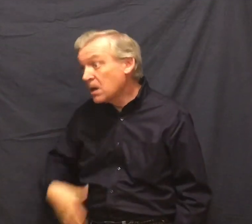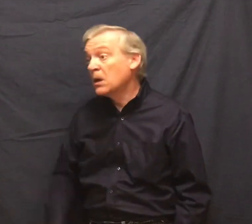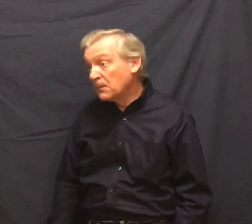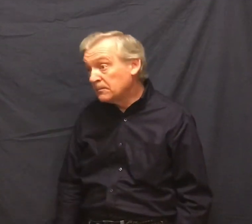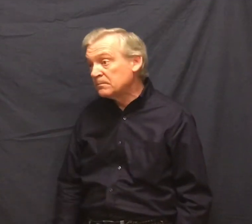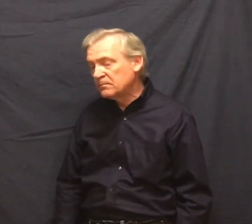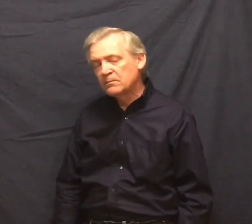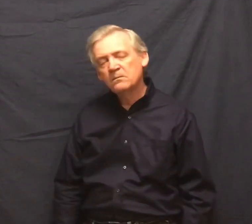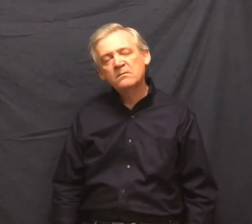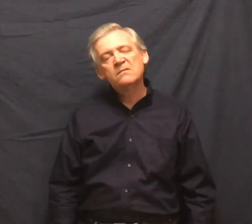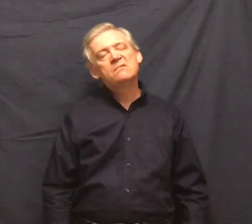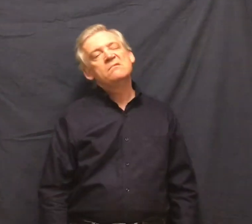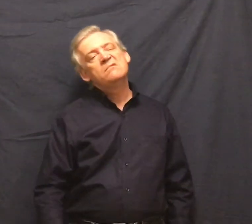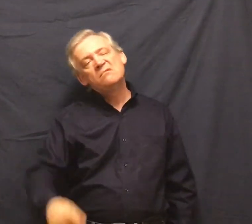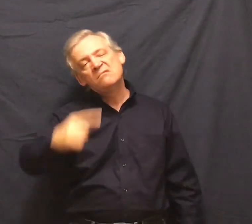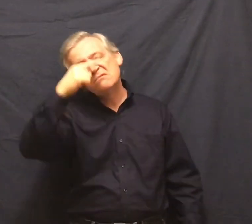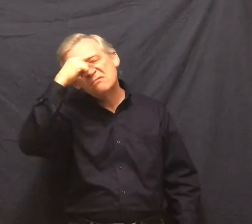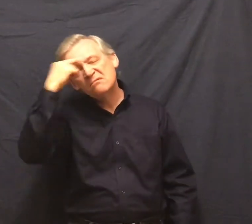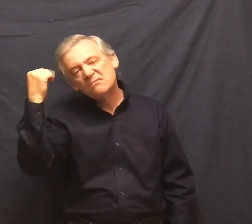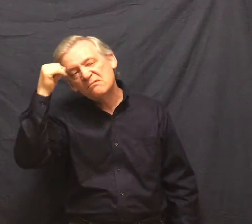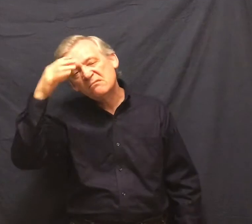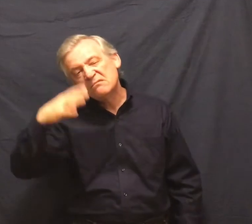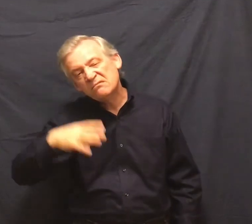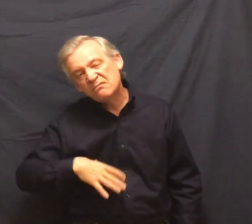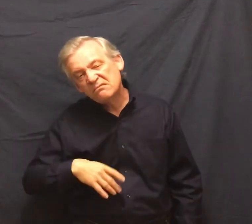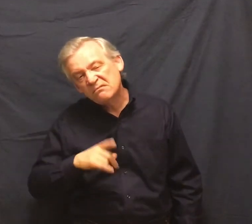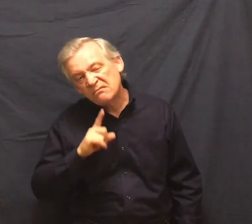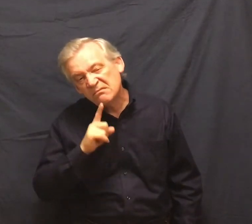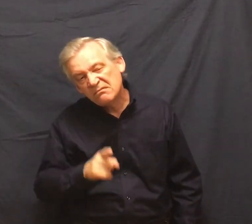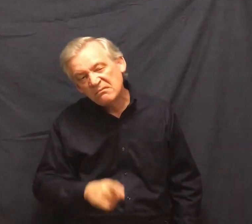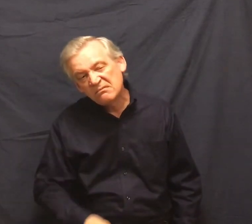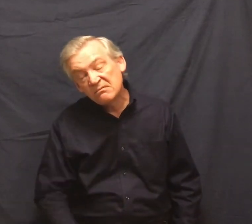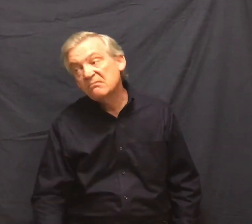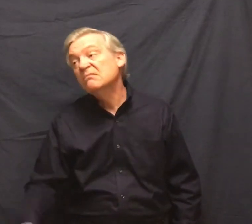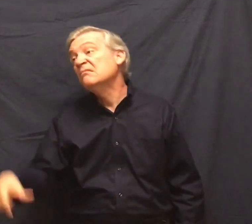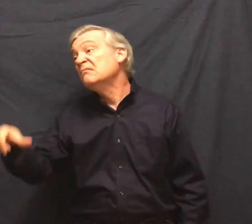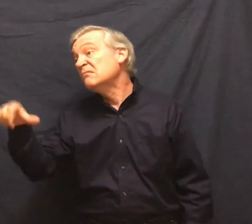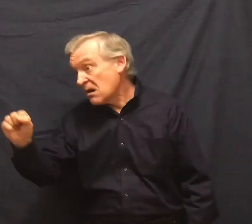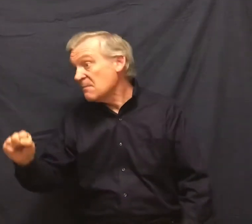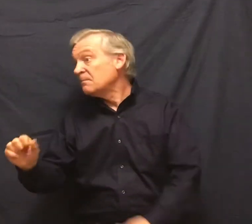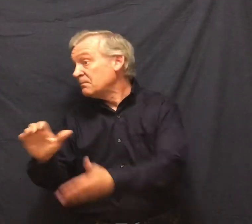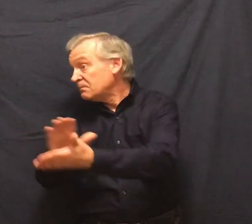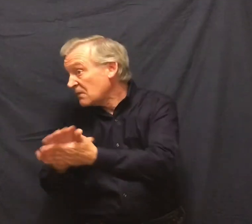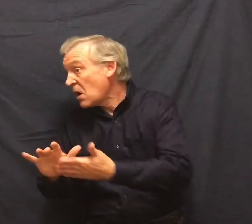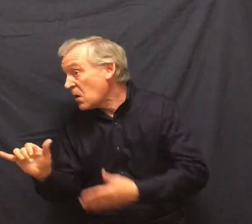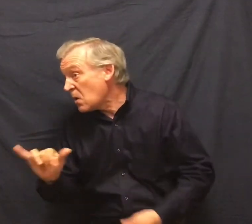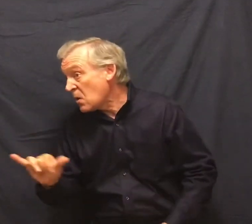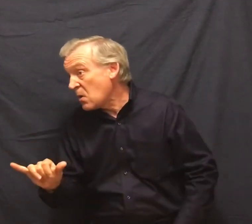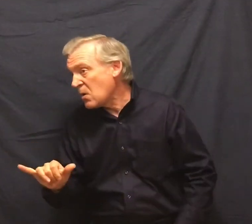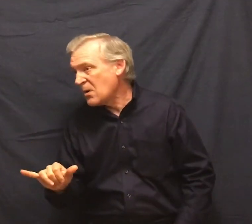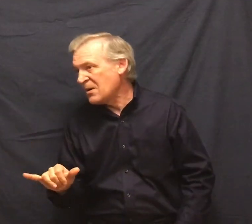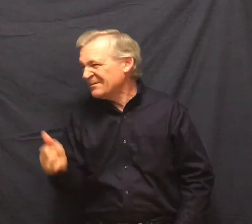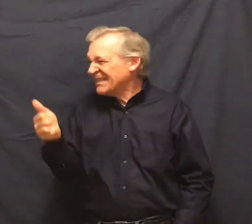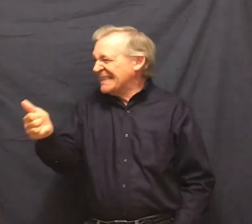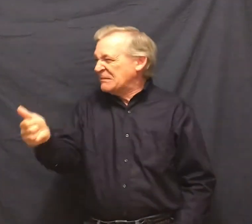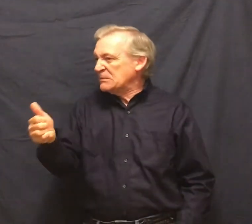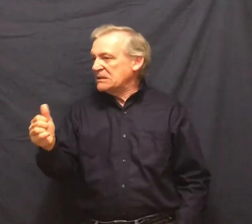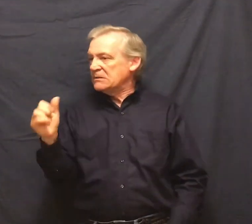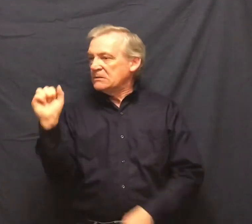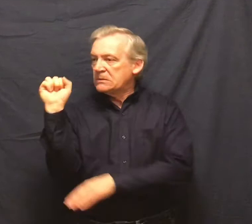"Black guy, huh?" "Yeah, nice fella, too. Got a crooked back where a horse kicked him. The boss gives him heck